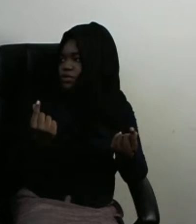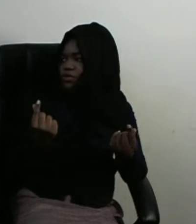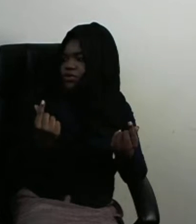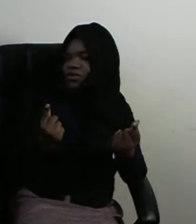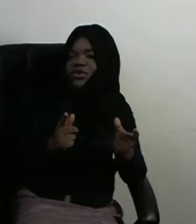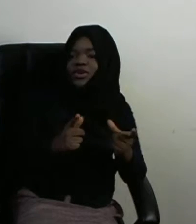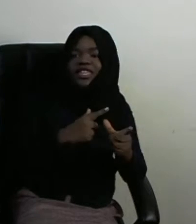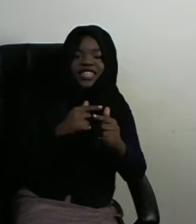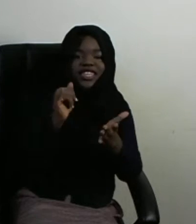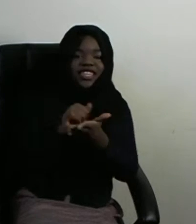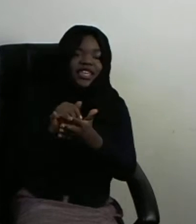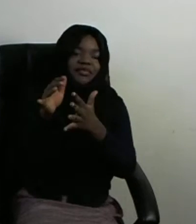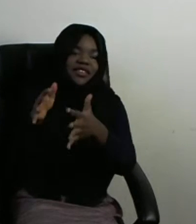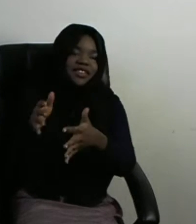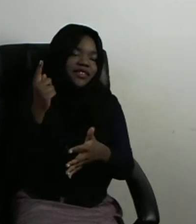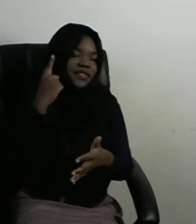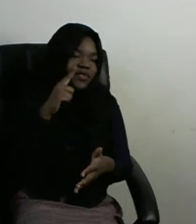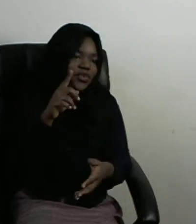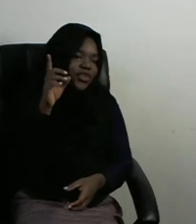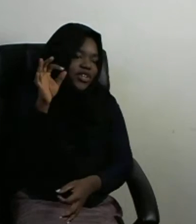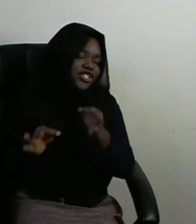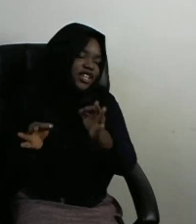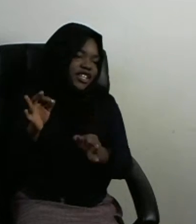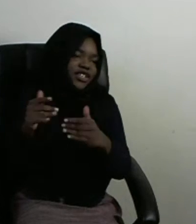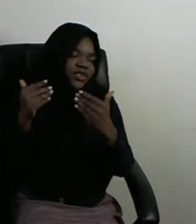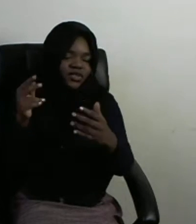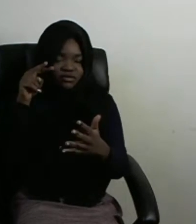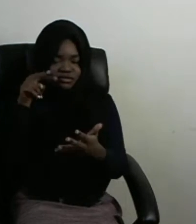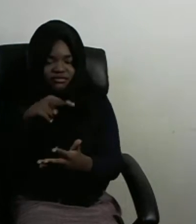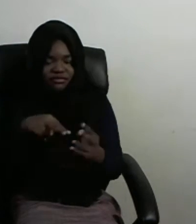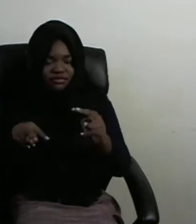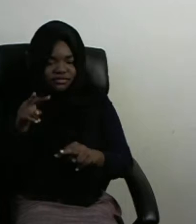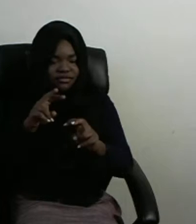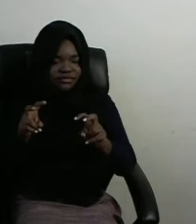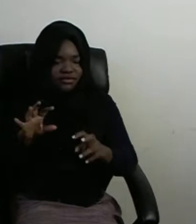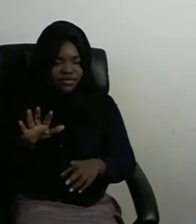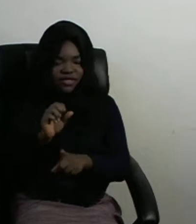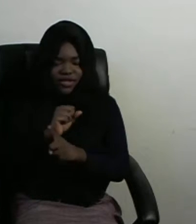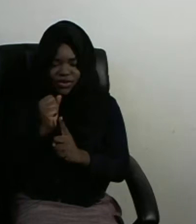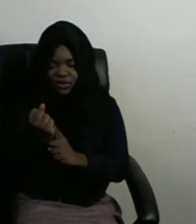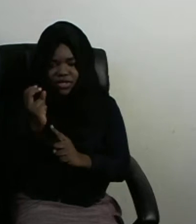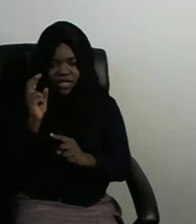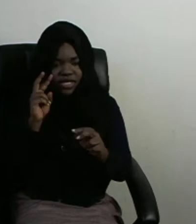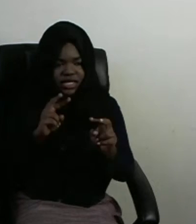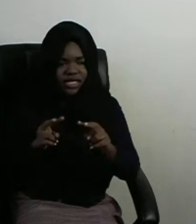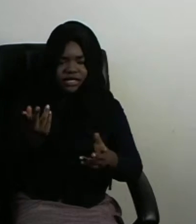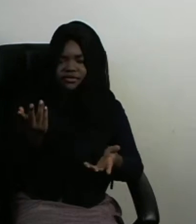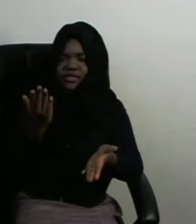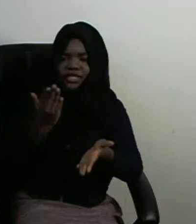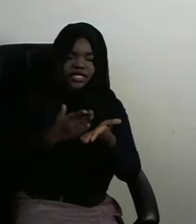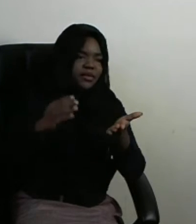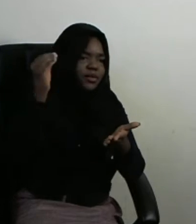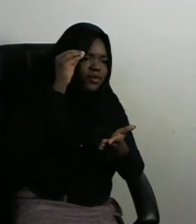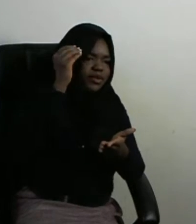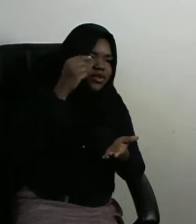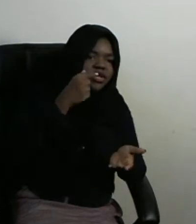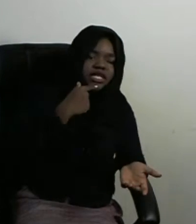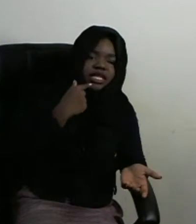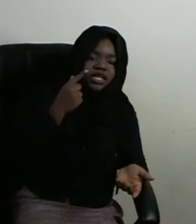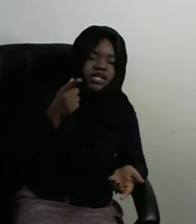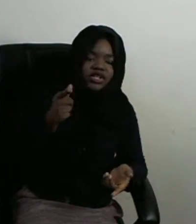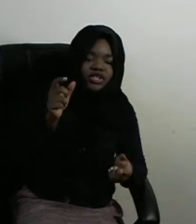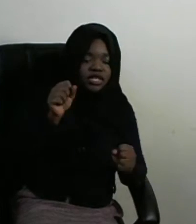Then this will be left for a judge to look at their case to see. Some opinion would say